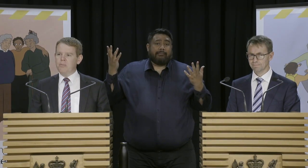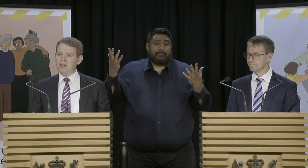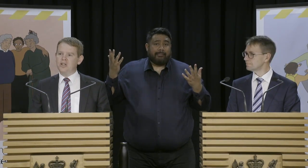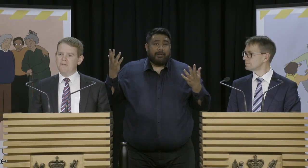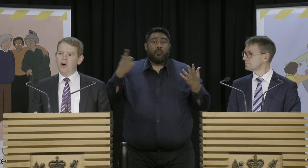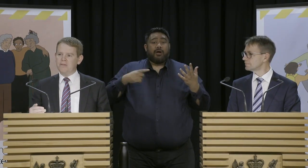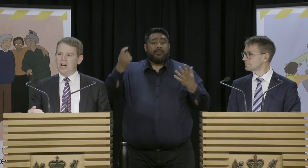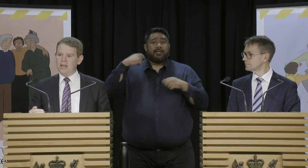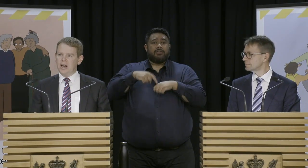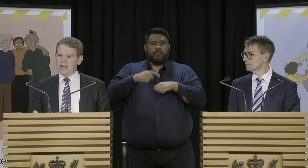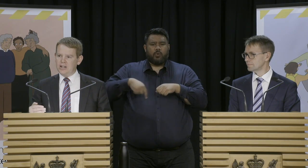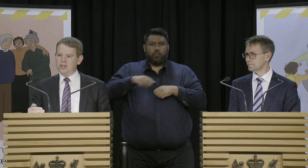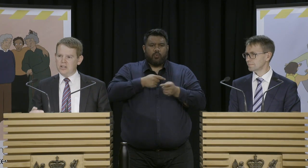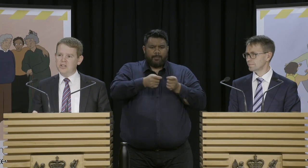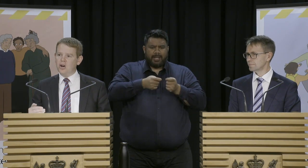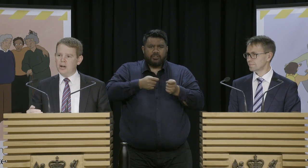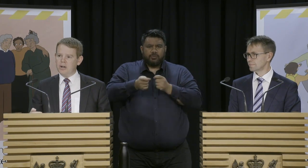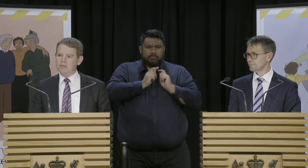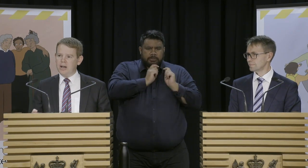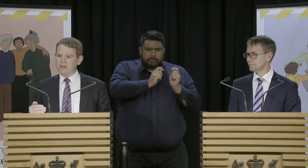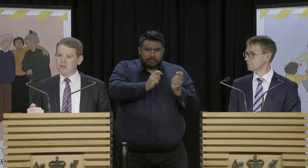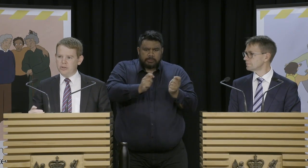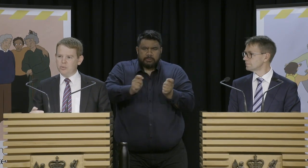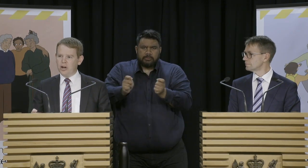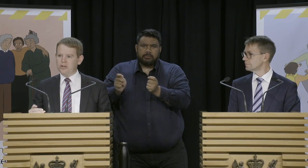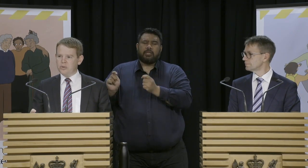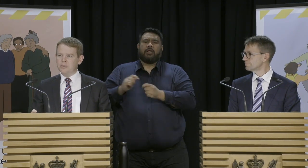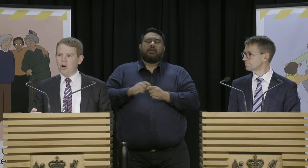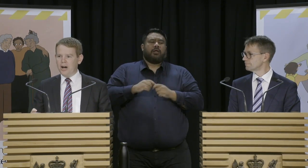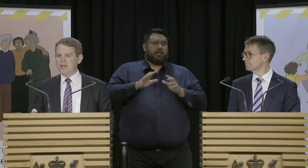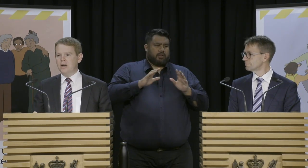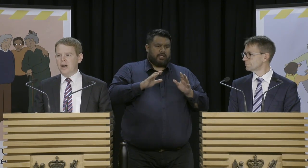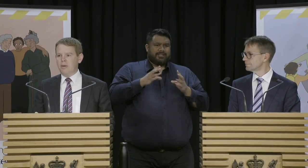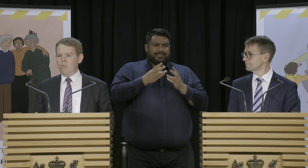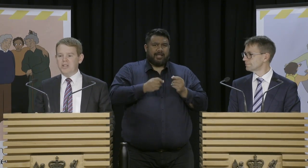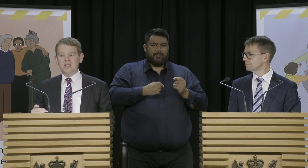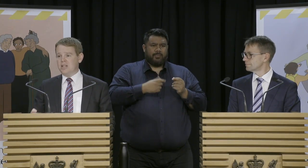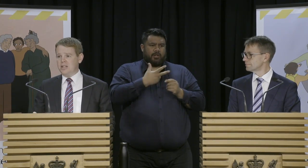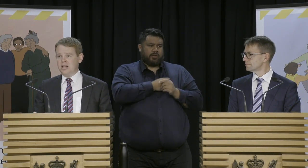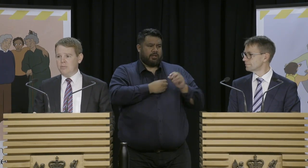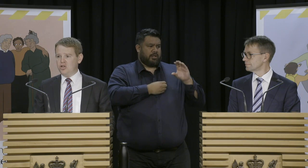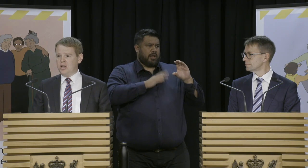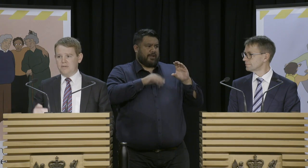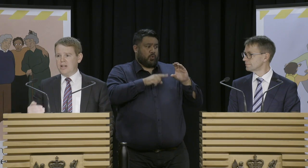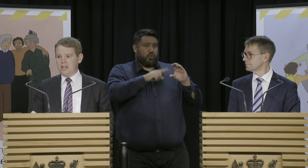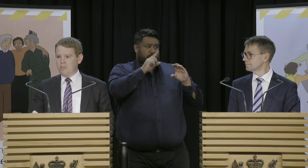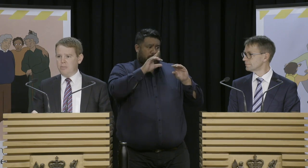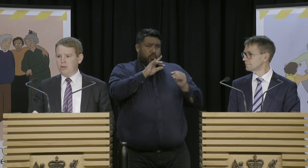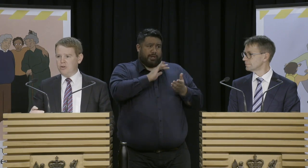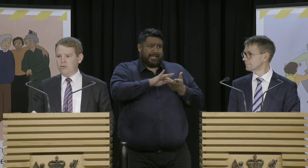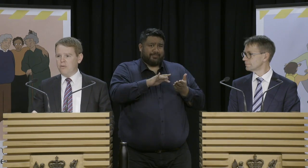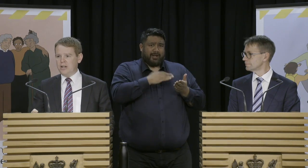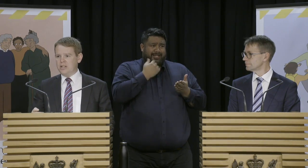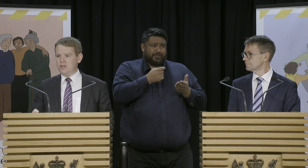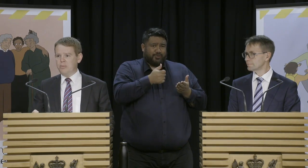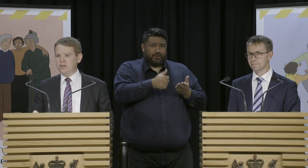when we were managing 5-day allocations at a time and doses were going to expire, we did say to teams, just vaccinate people